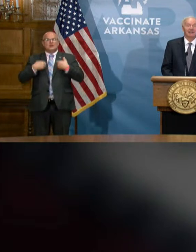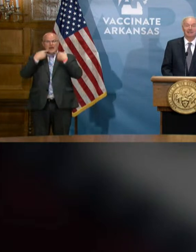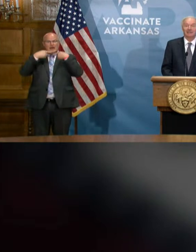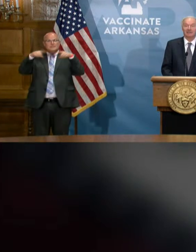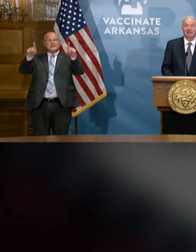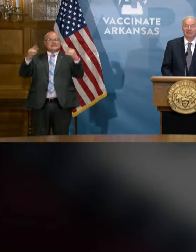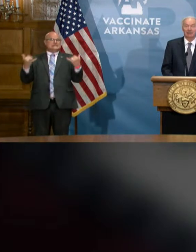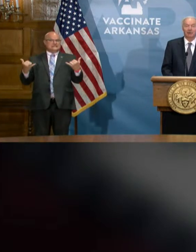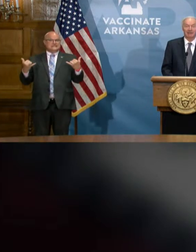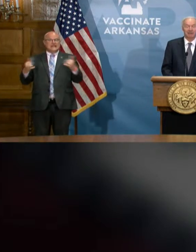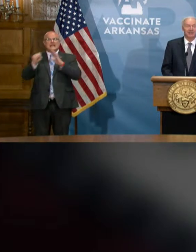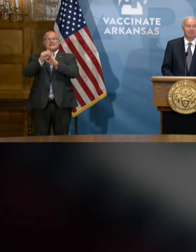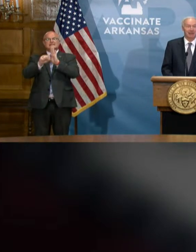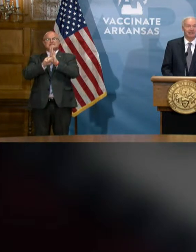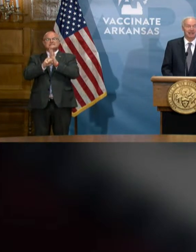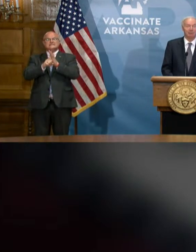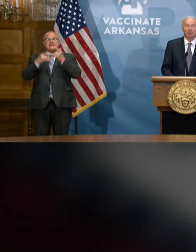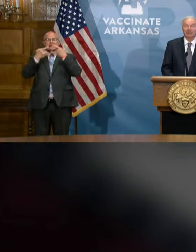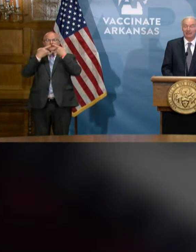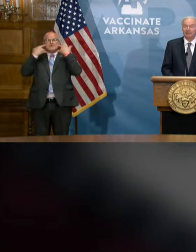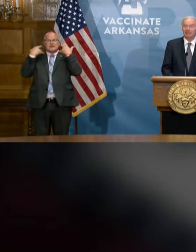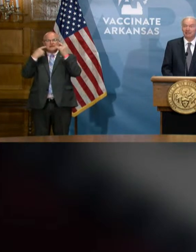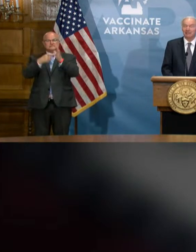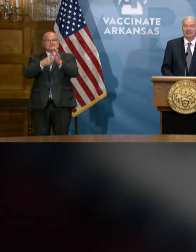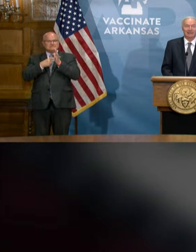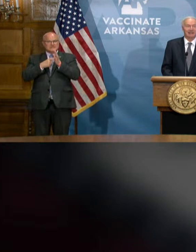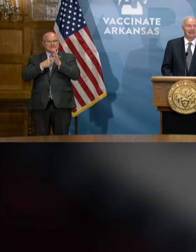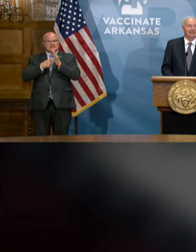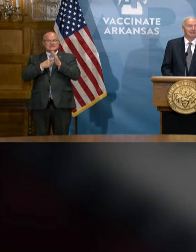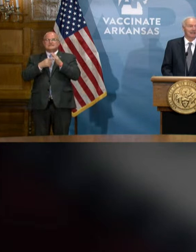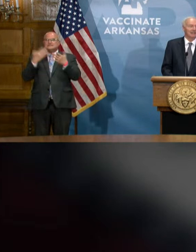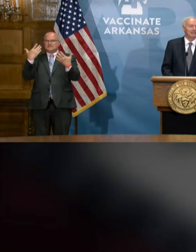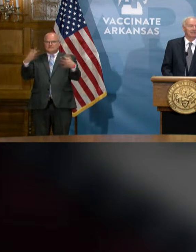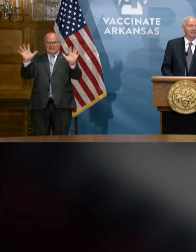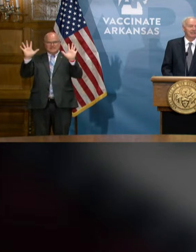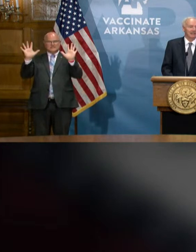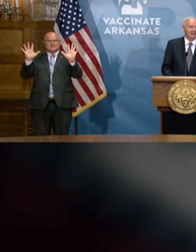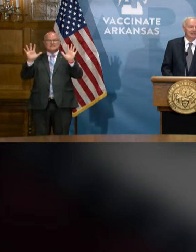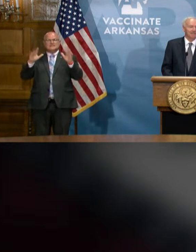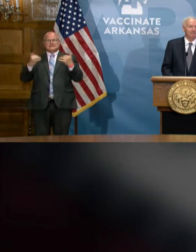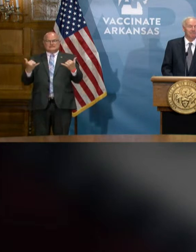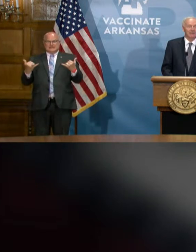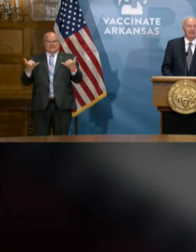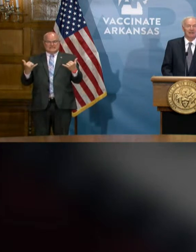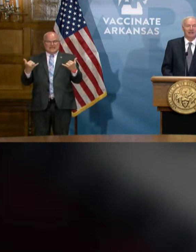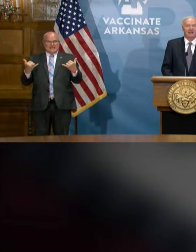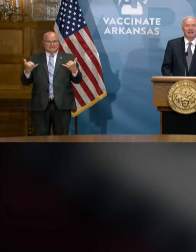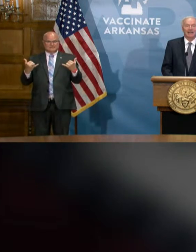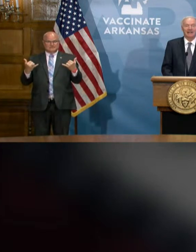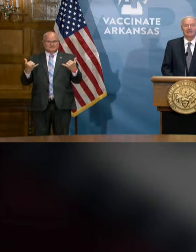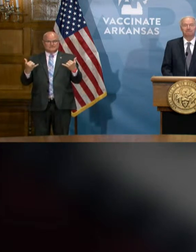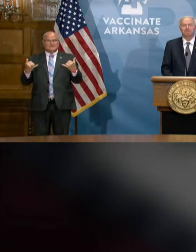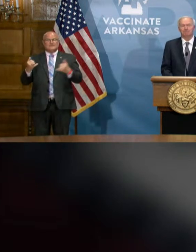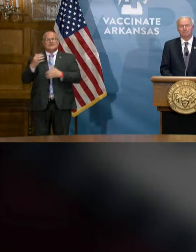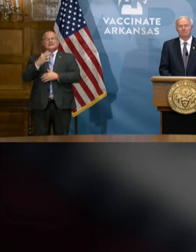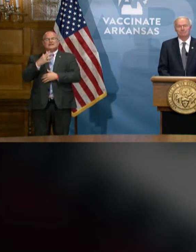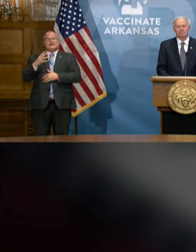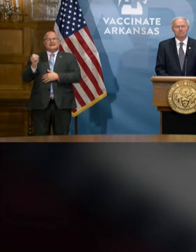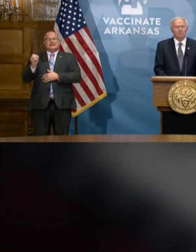today that the statewide mask mandate will be lifted effective today.